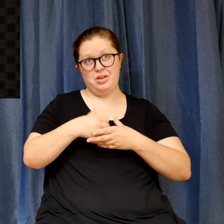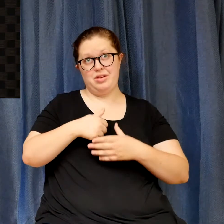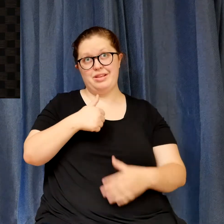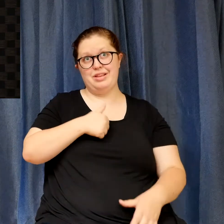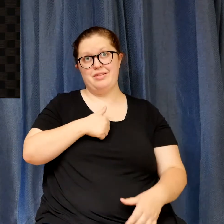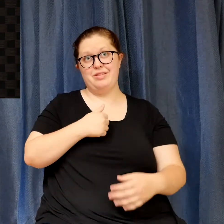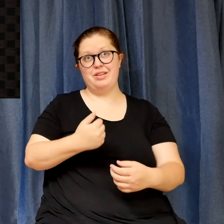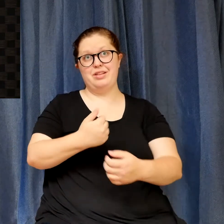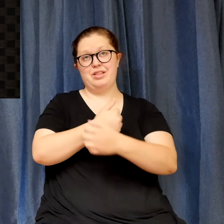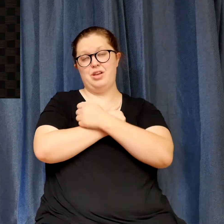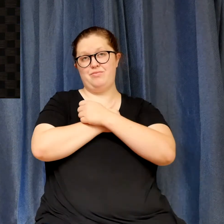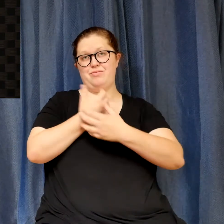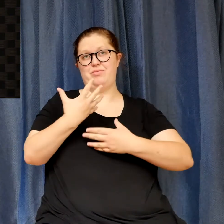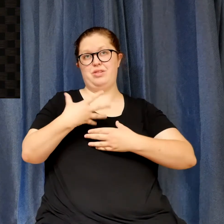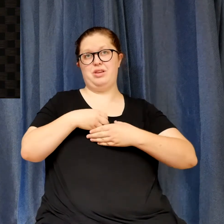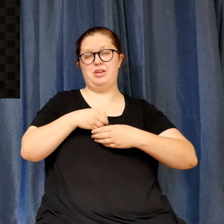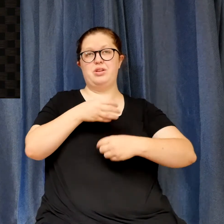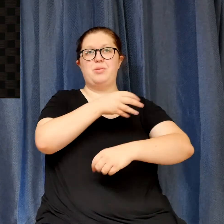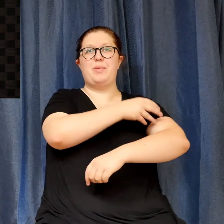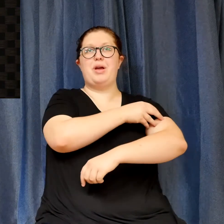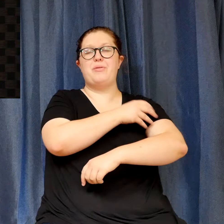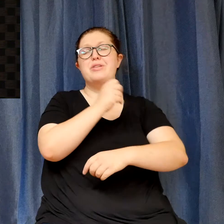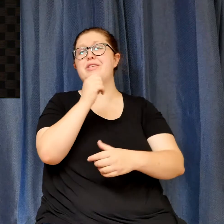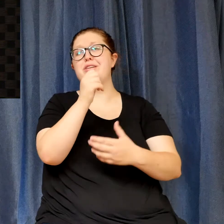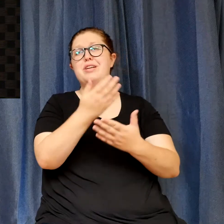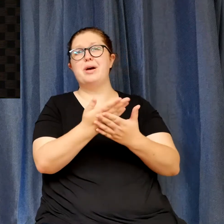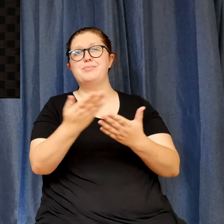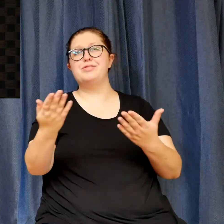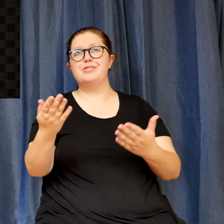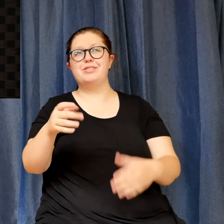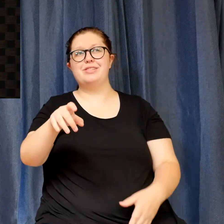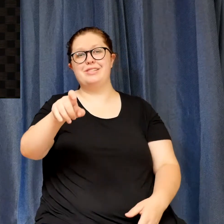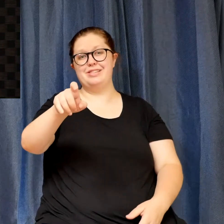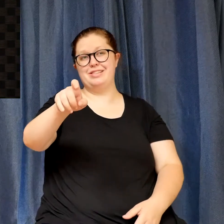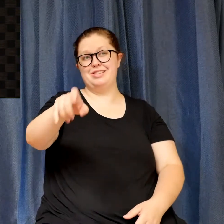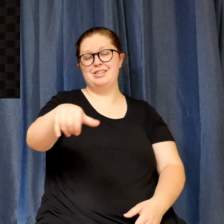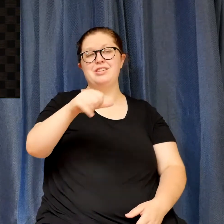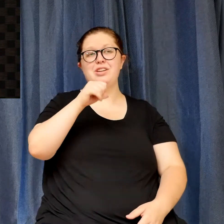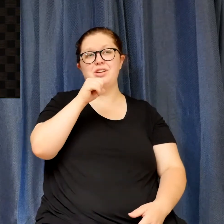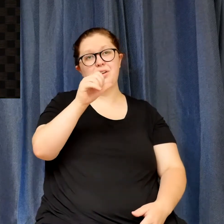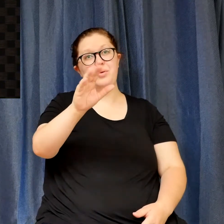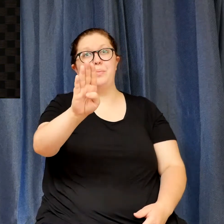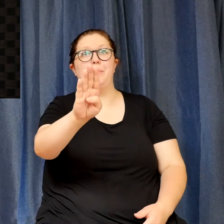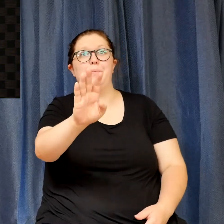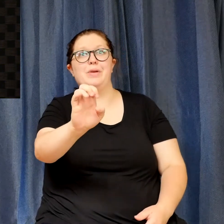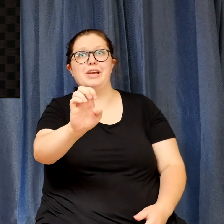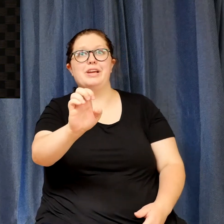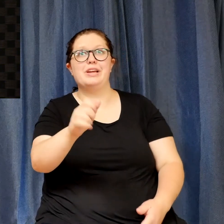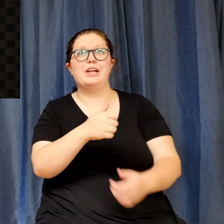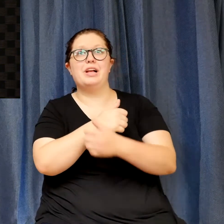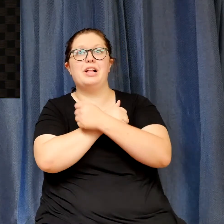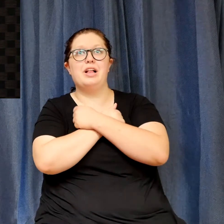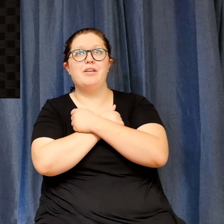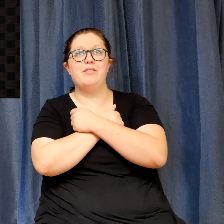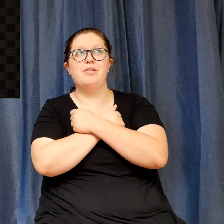inner power, not an object, that our need is not to be loved, but rather our need is to